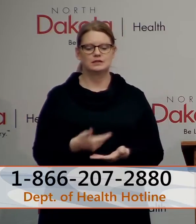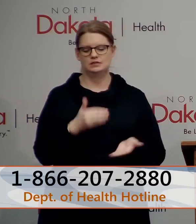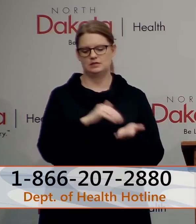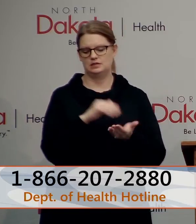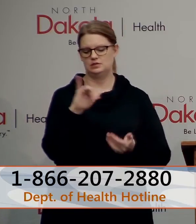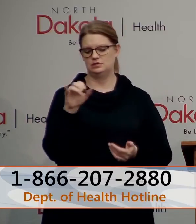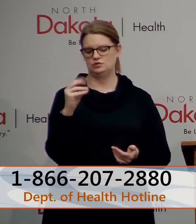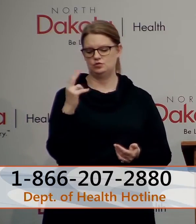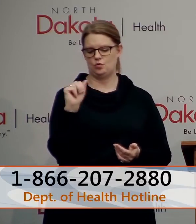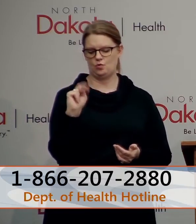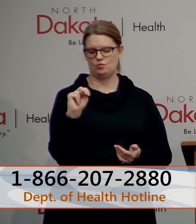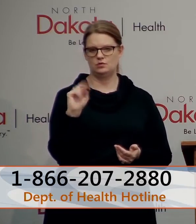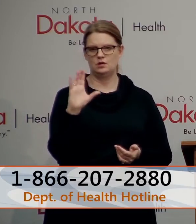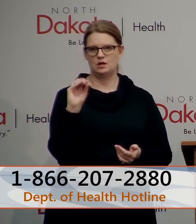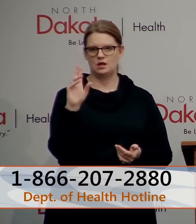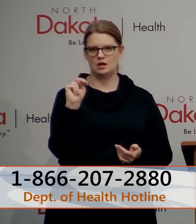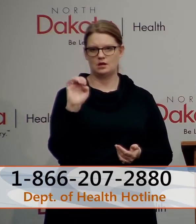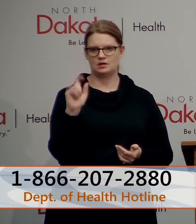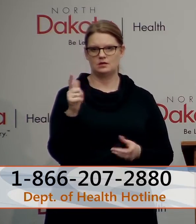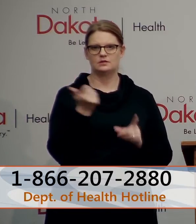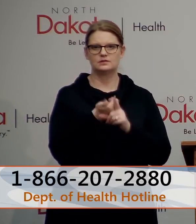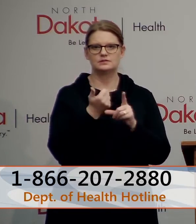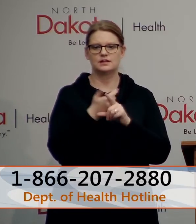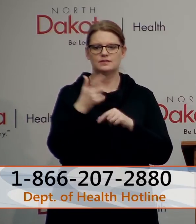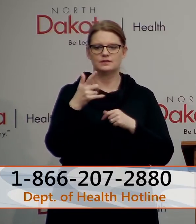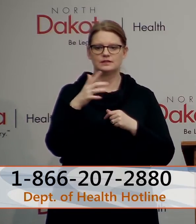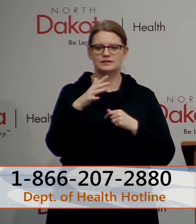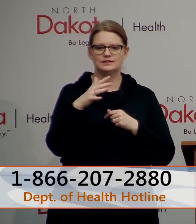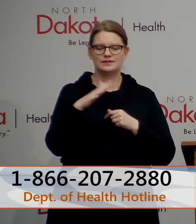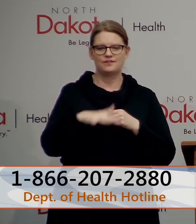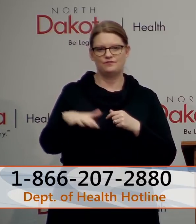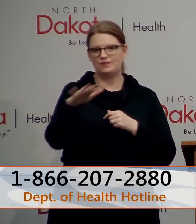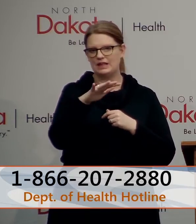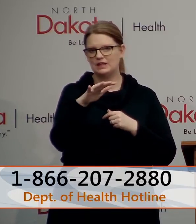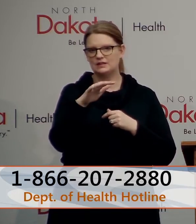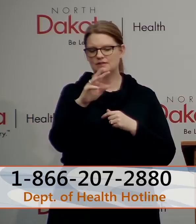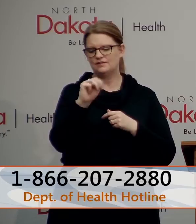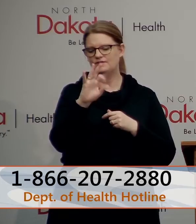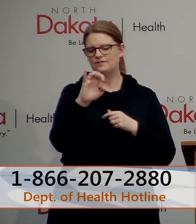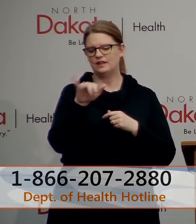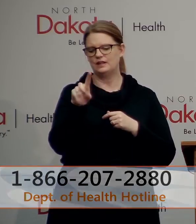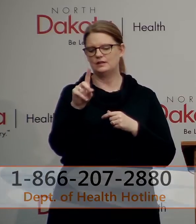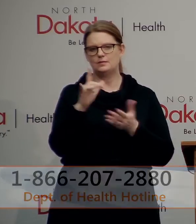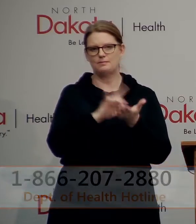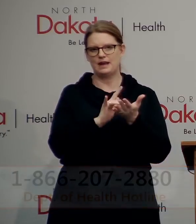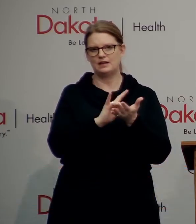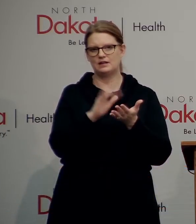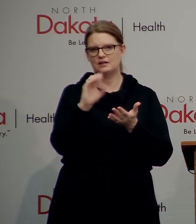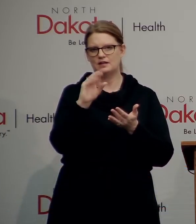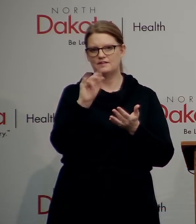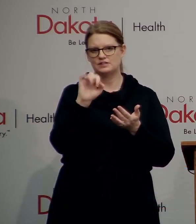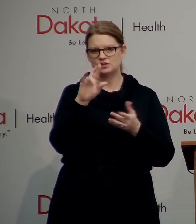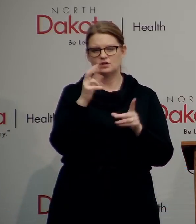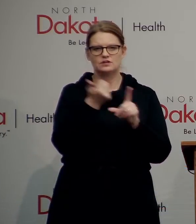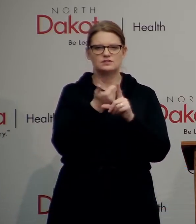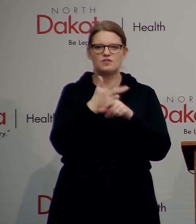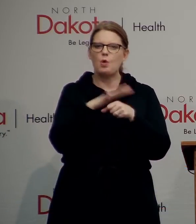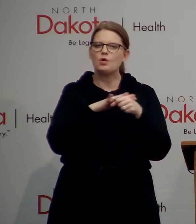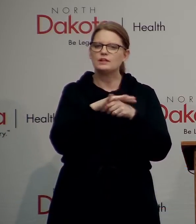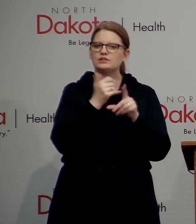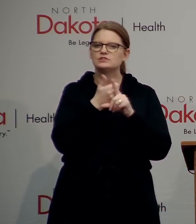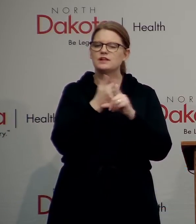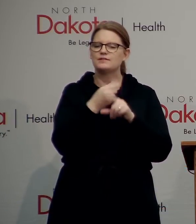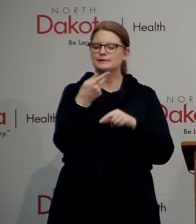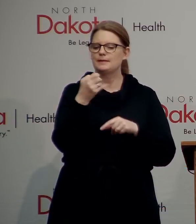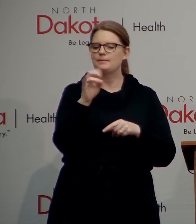Dr. Joan Connell, who is our field medical officer, and she's a pediatrician here locally. She